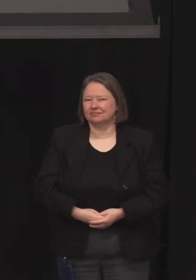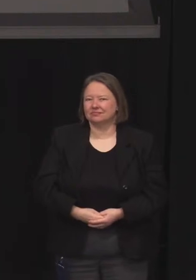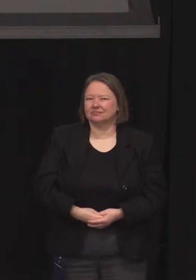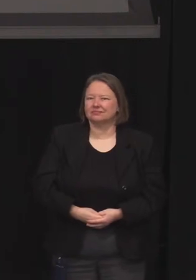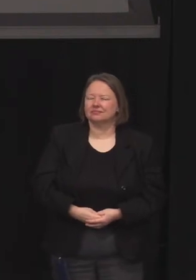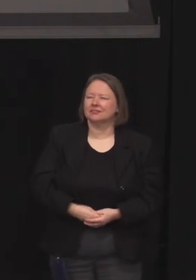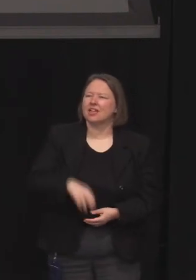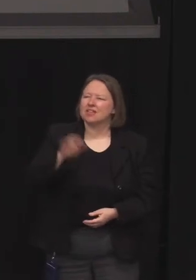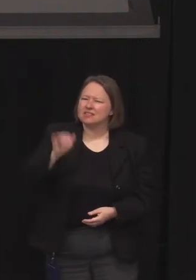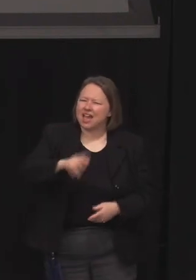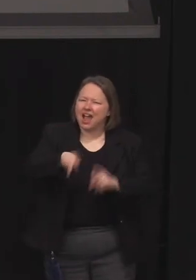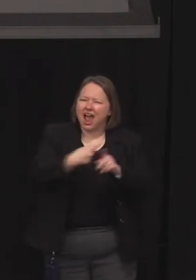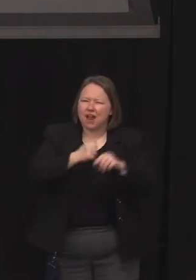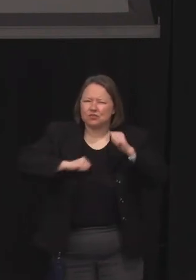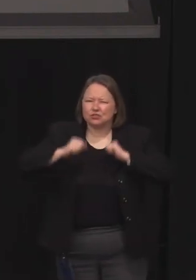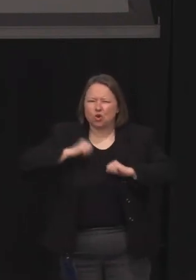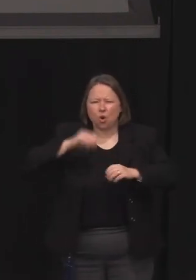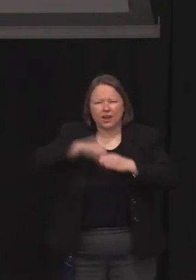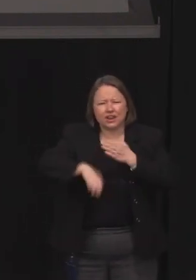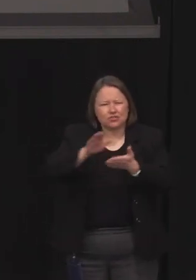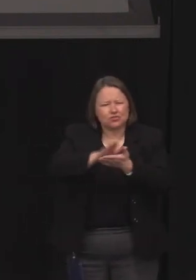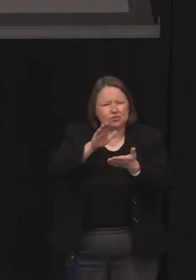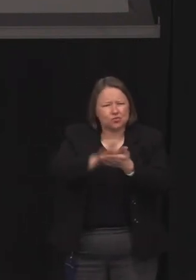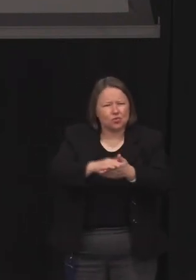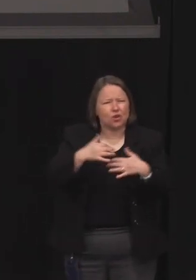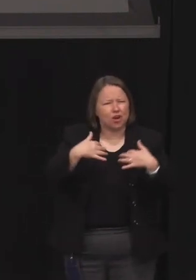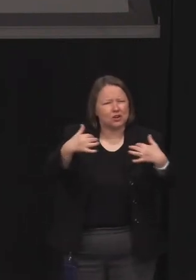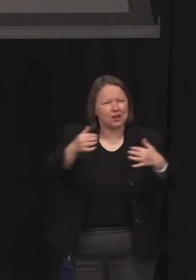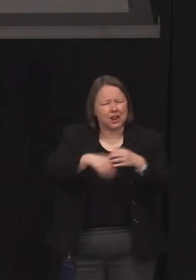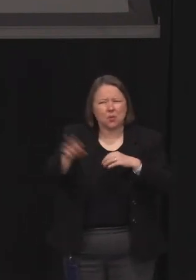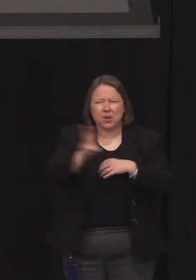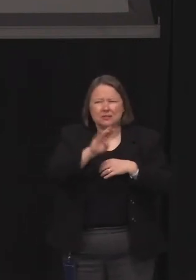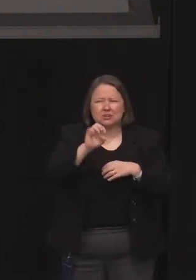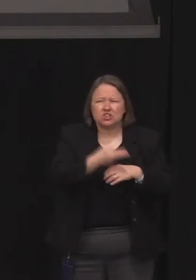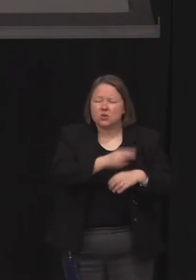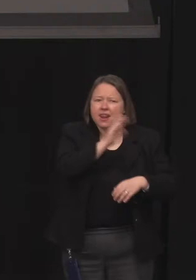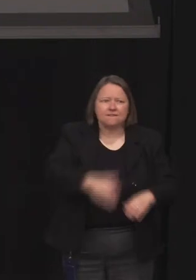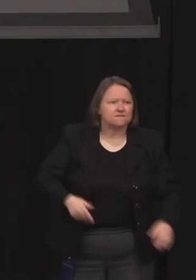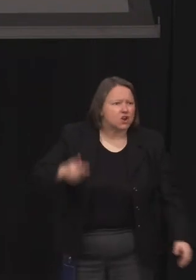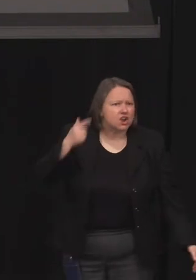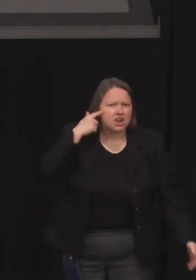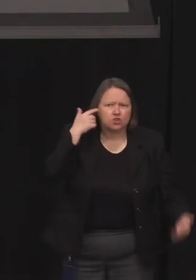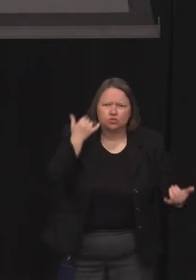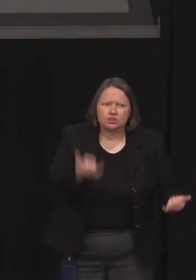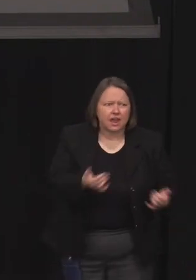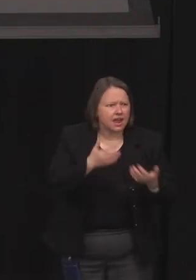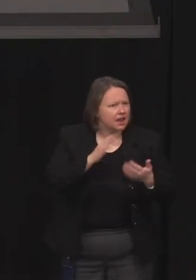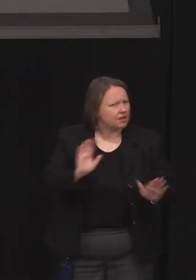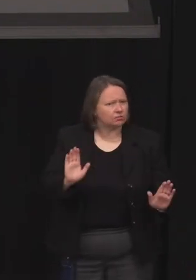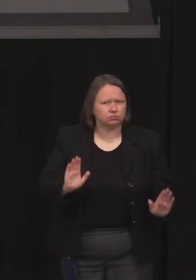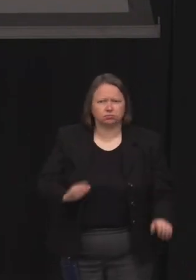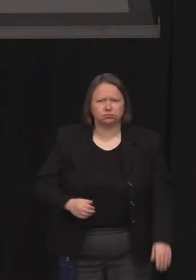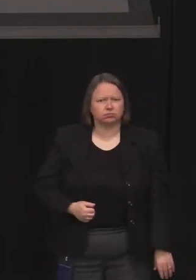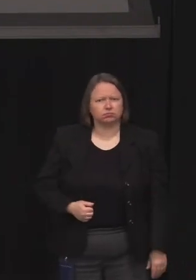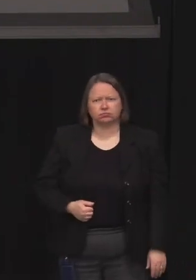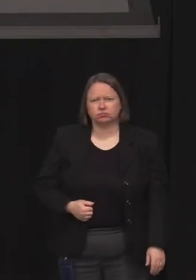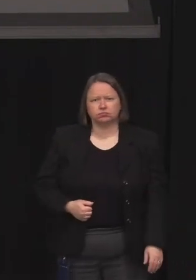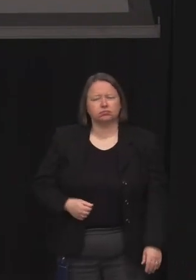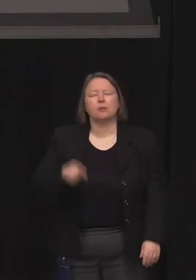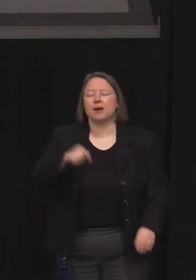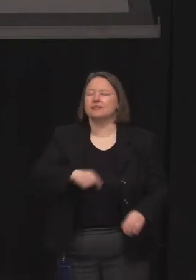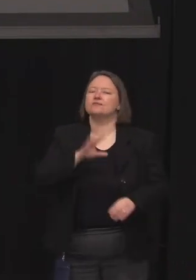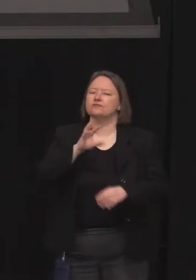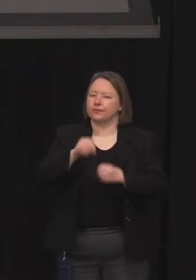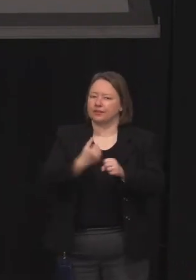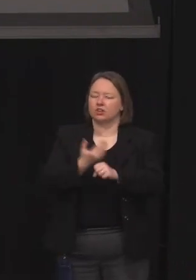Holding a minstrel show in a school auditorium in Western Michigan would be unheard of today. But this was